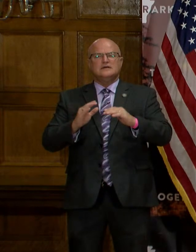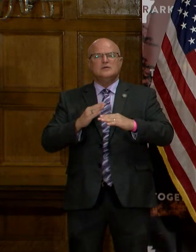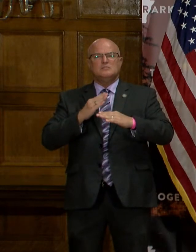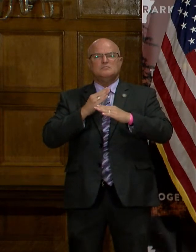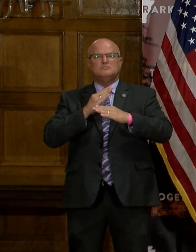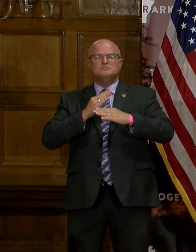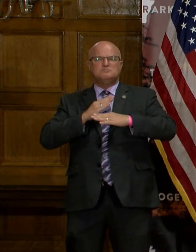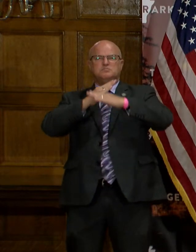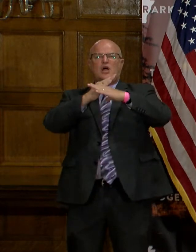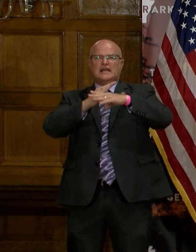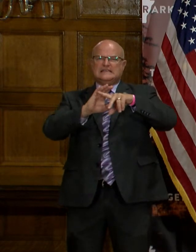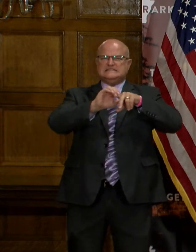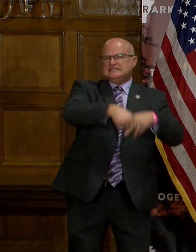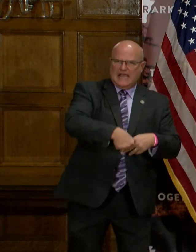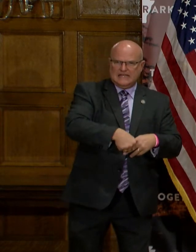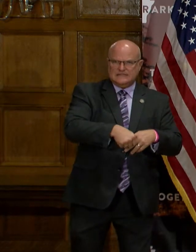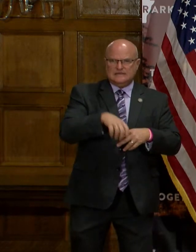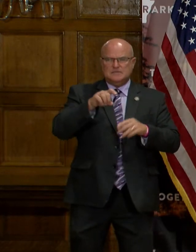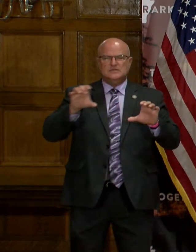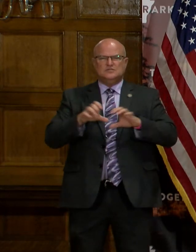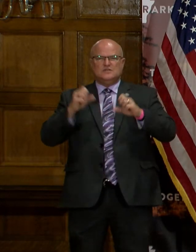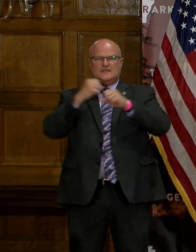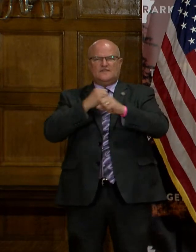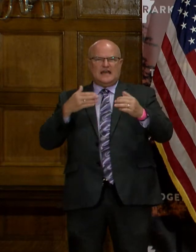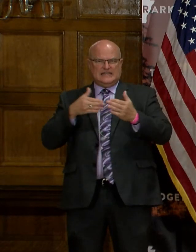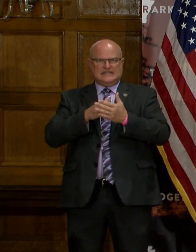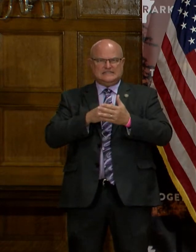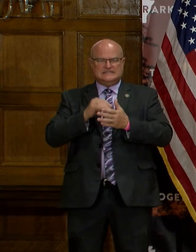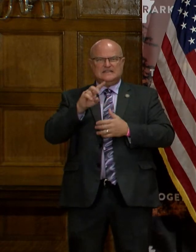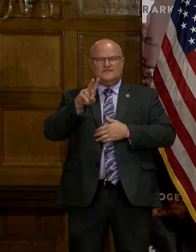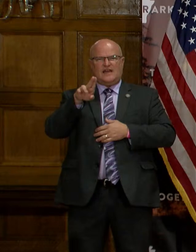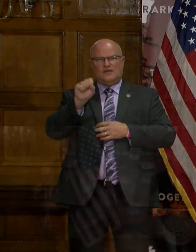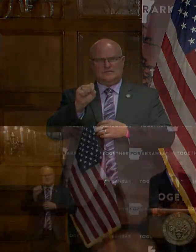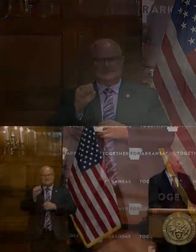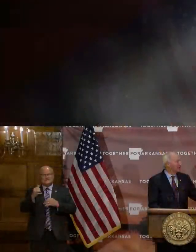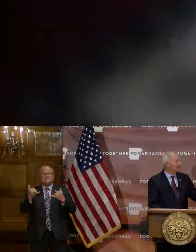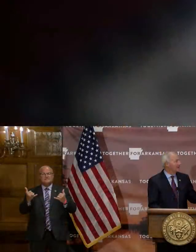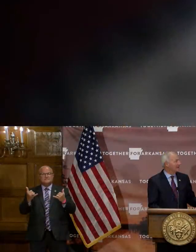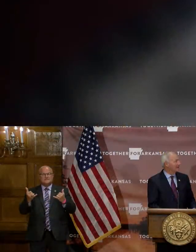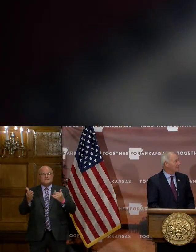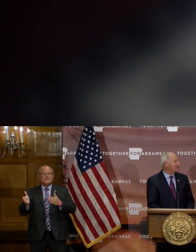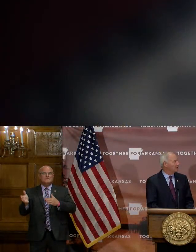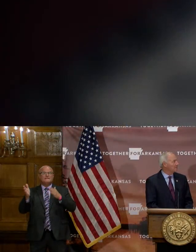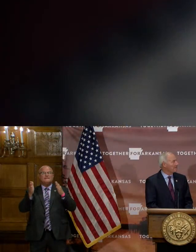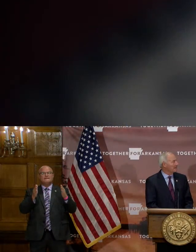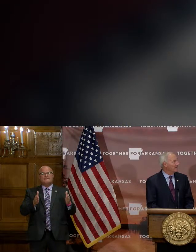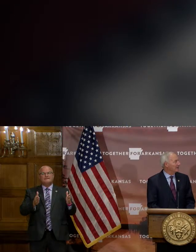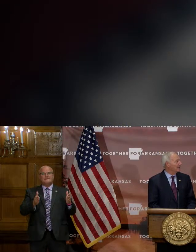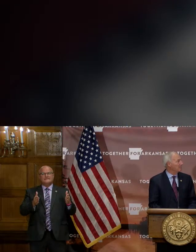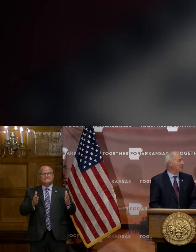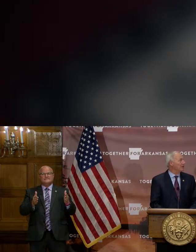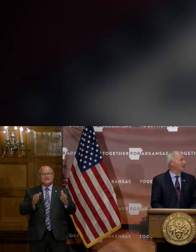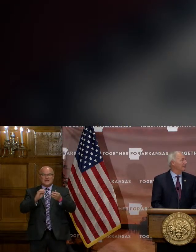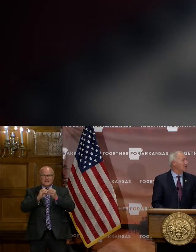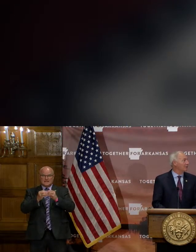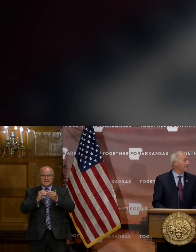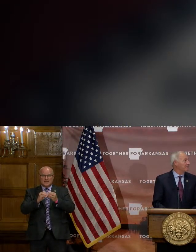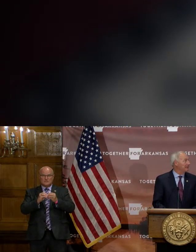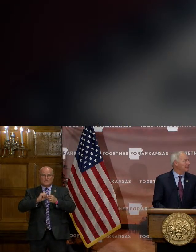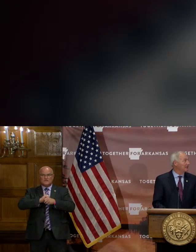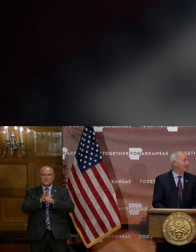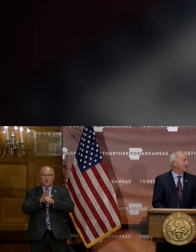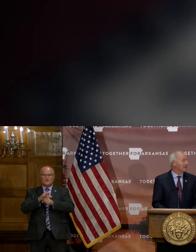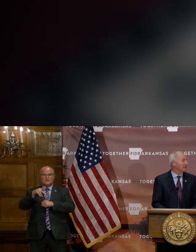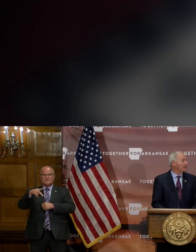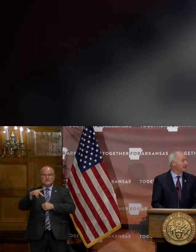and tackling that we have to do to fight this virus. And let's proceed on to the number of